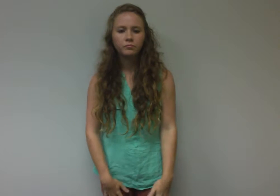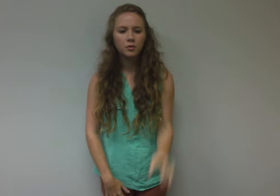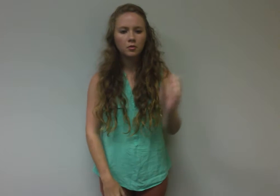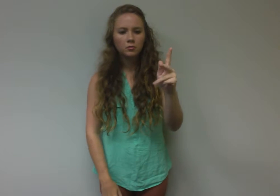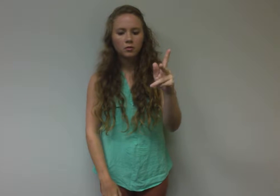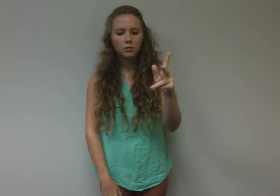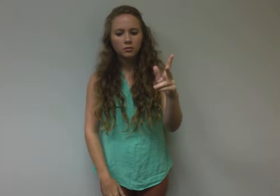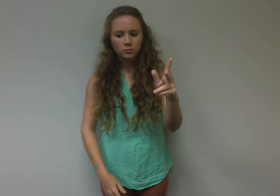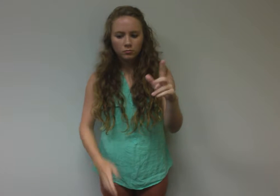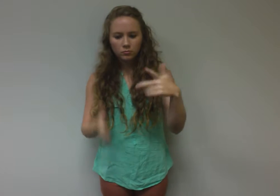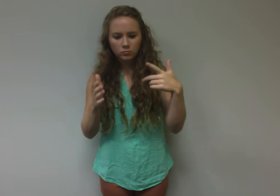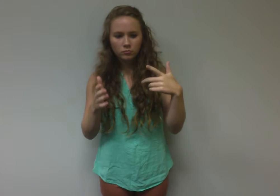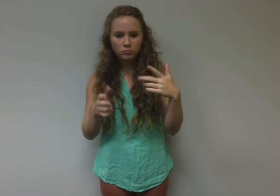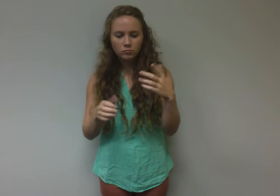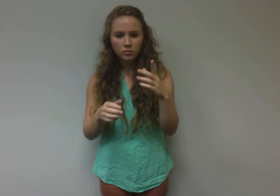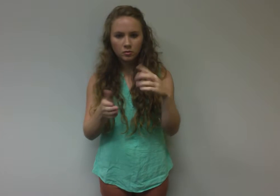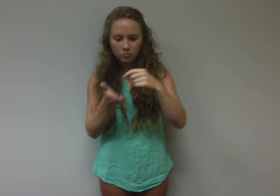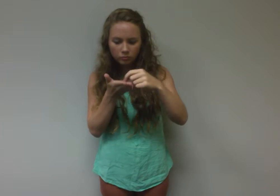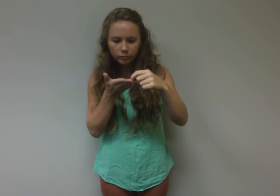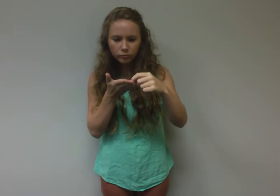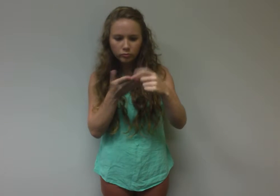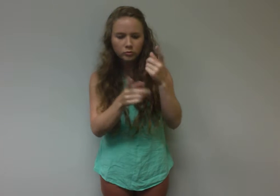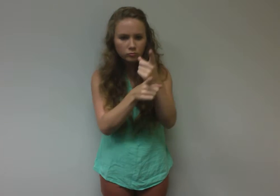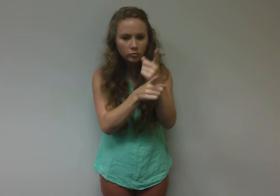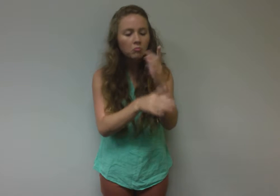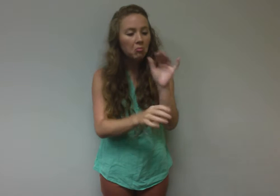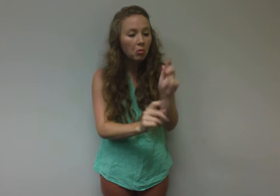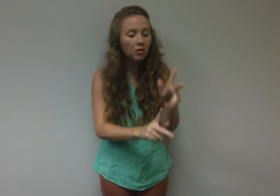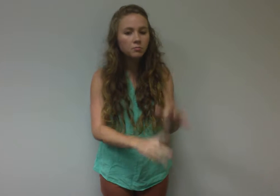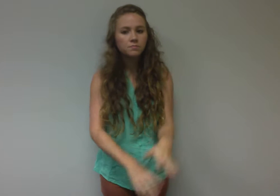is correct. Okay, let's say I had